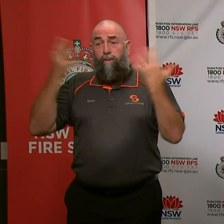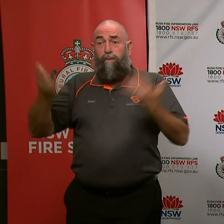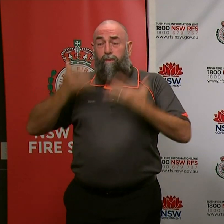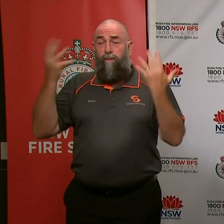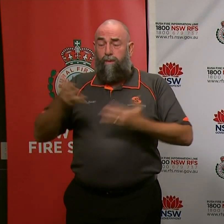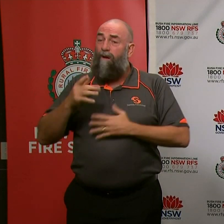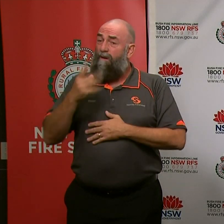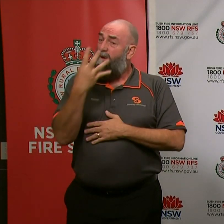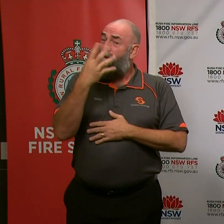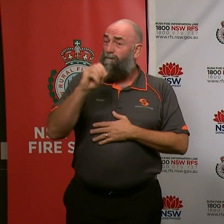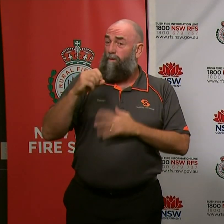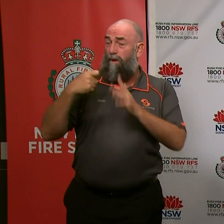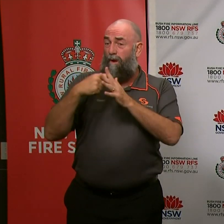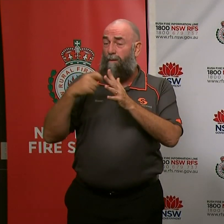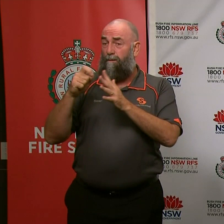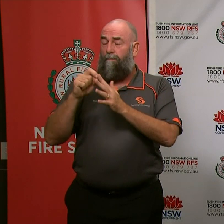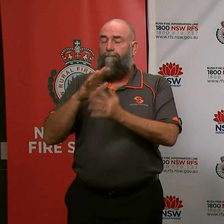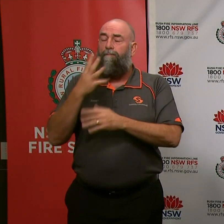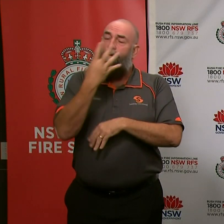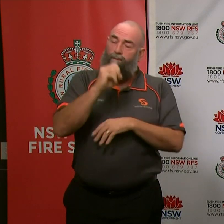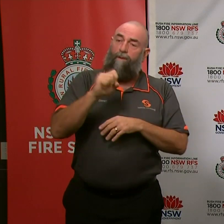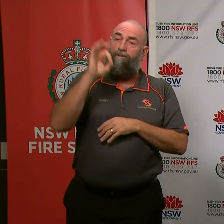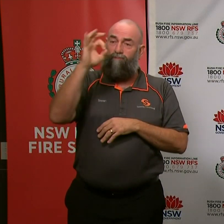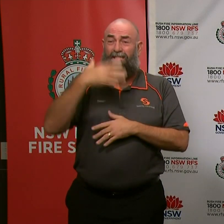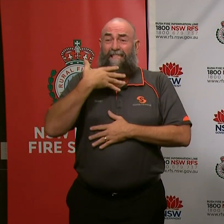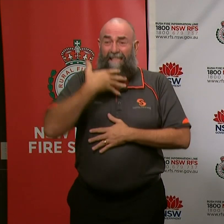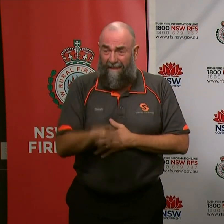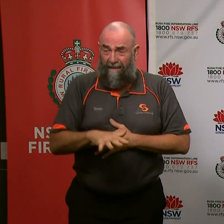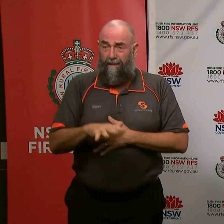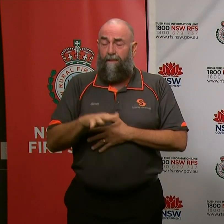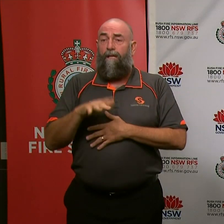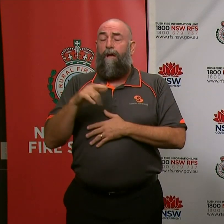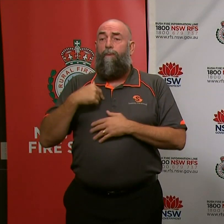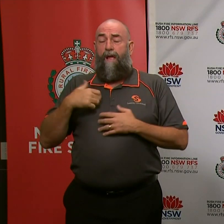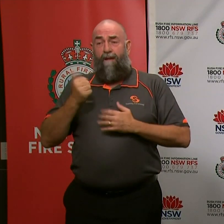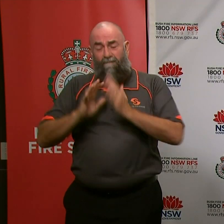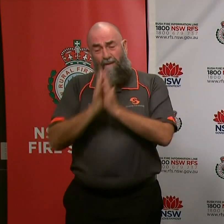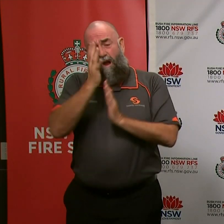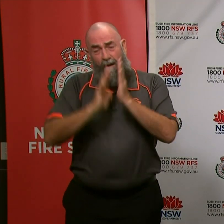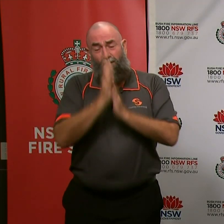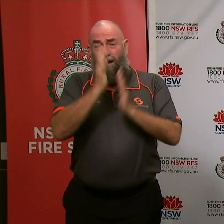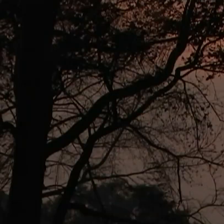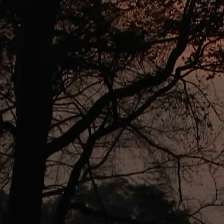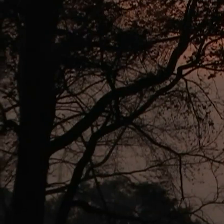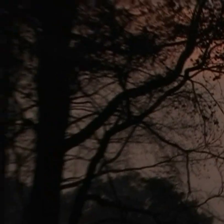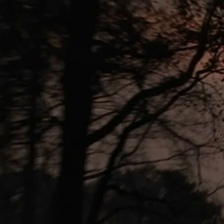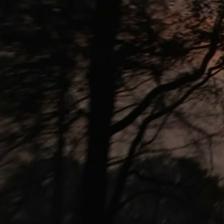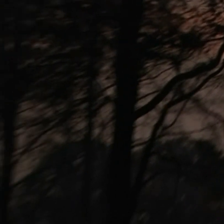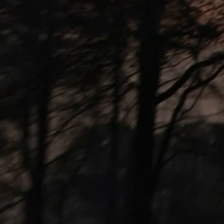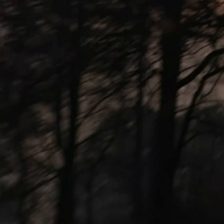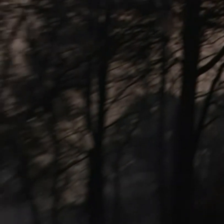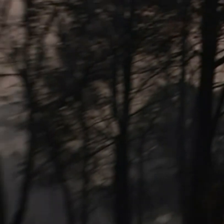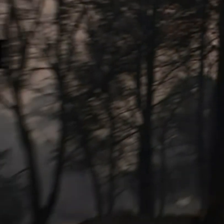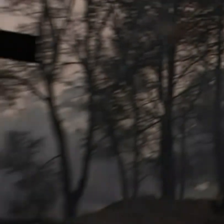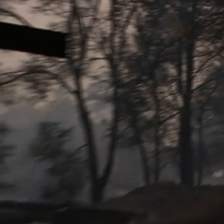back to 40 plus degrees temperatures. We've got a lot of fire in the landscape that we will not contain.